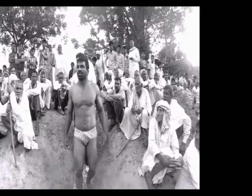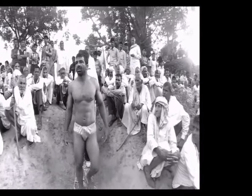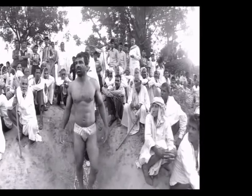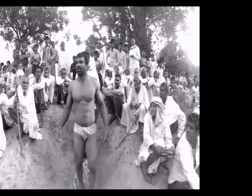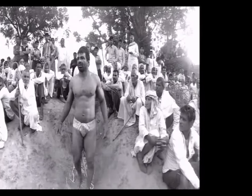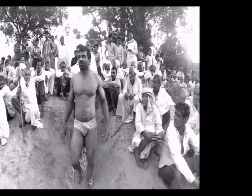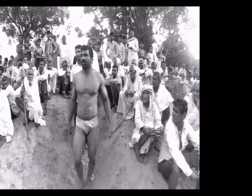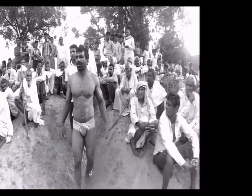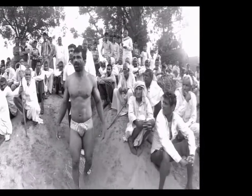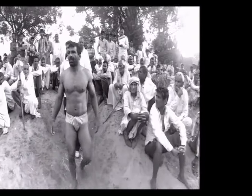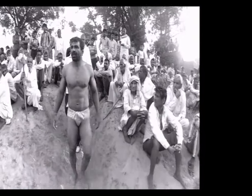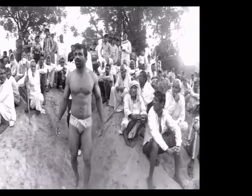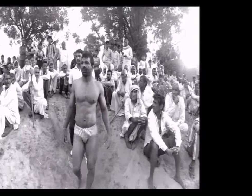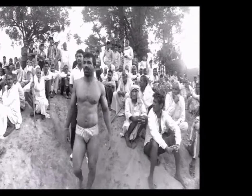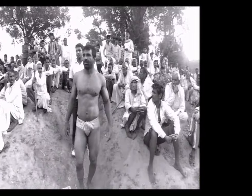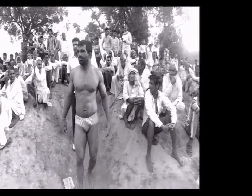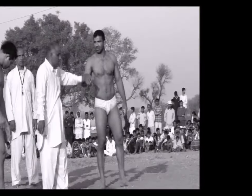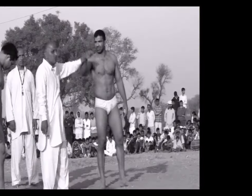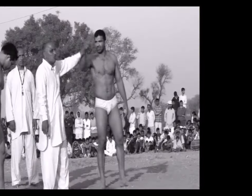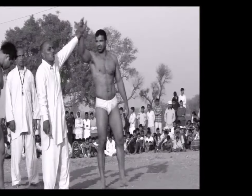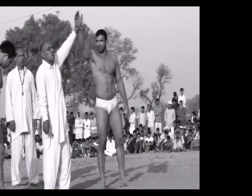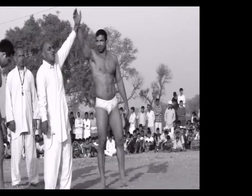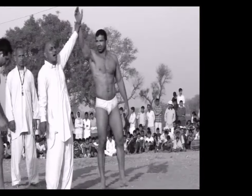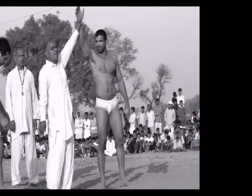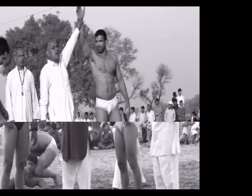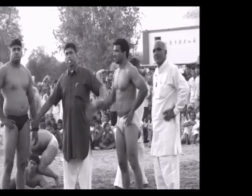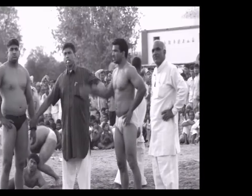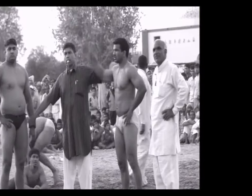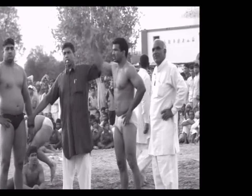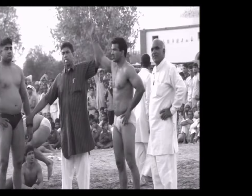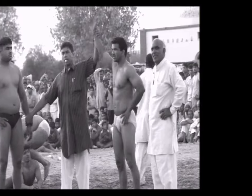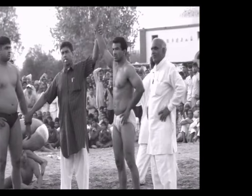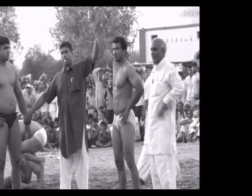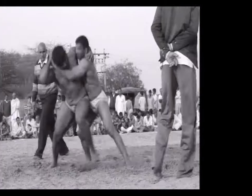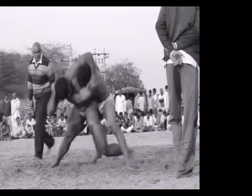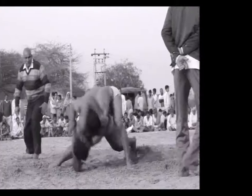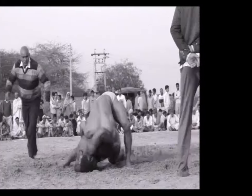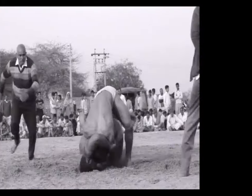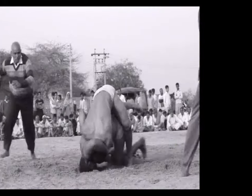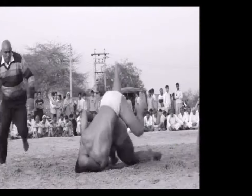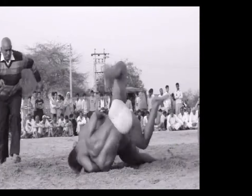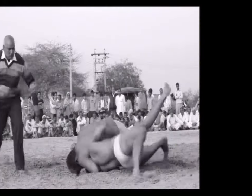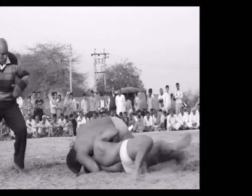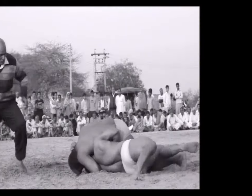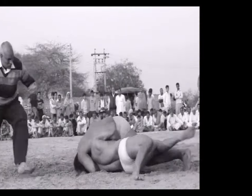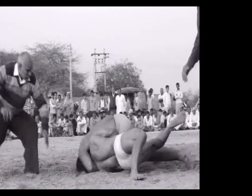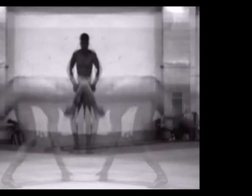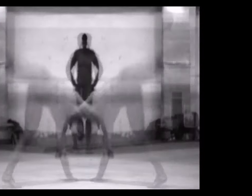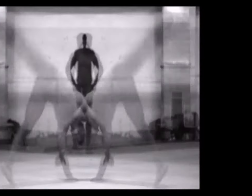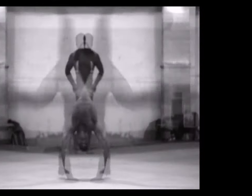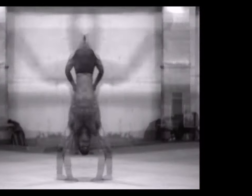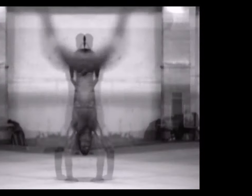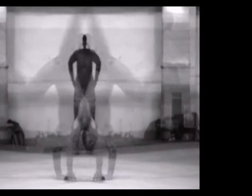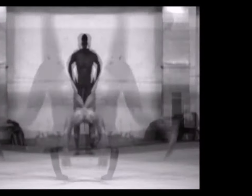hope. Fight for pride. Fight for darkness. Fight for light. Fight for the margins.